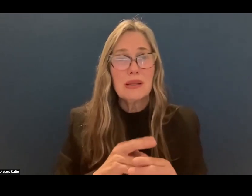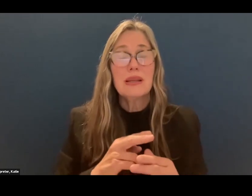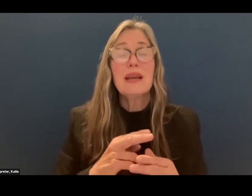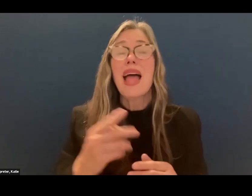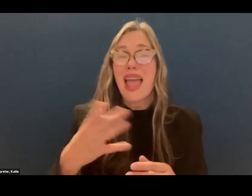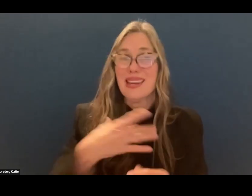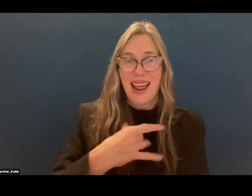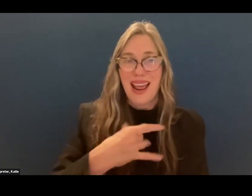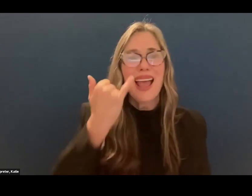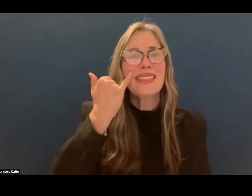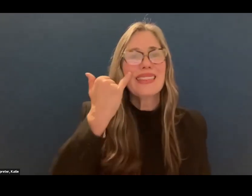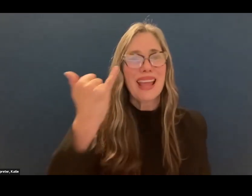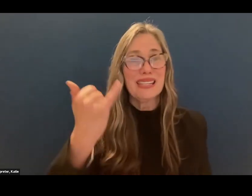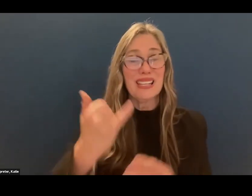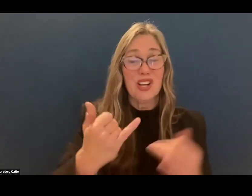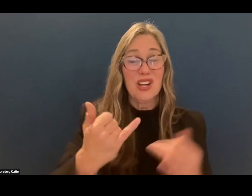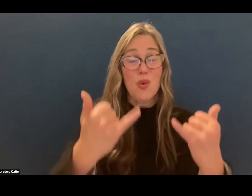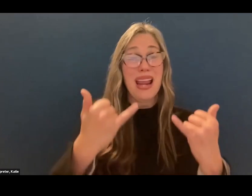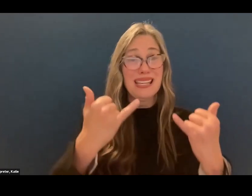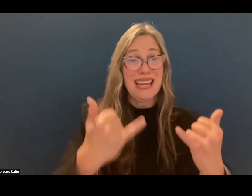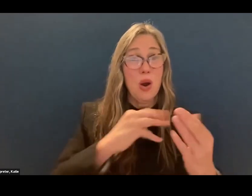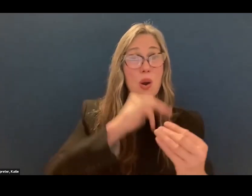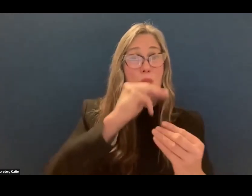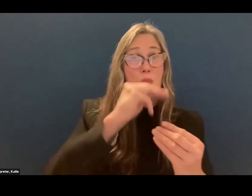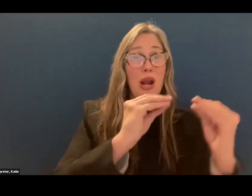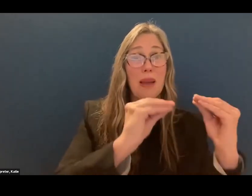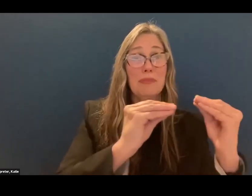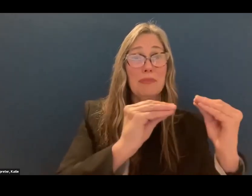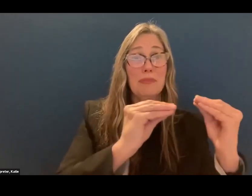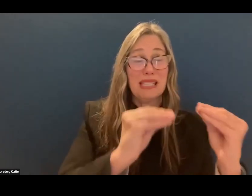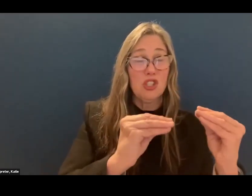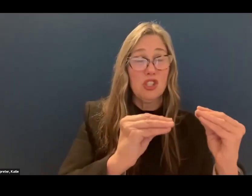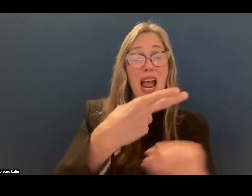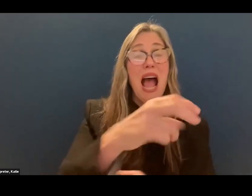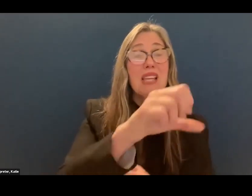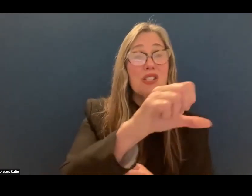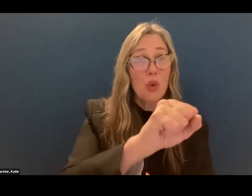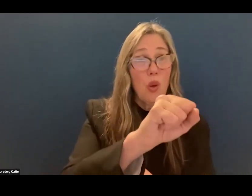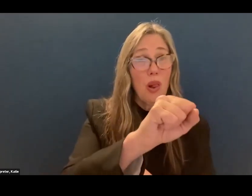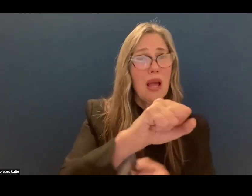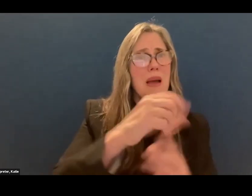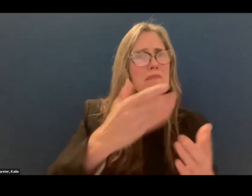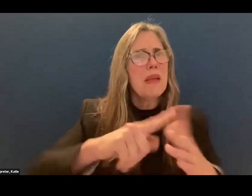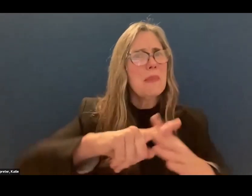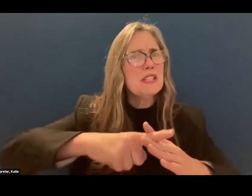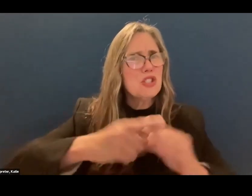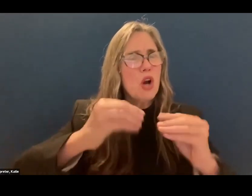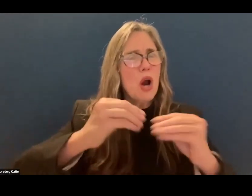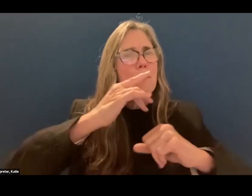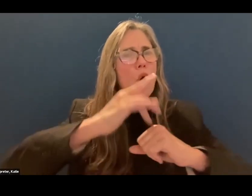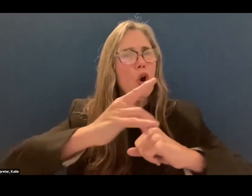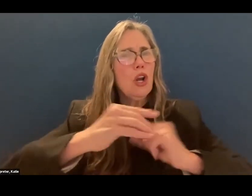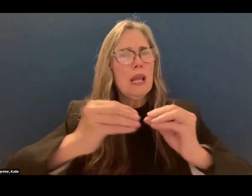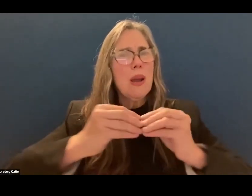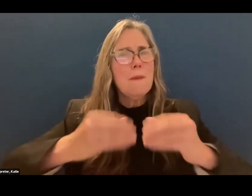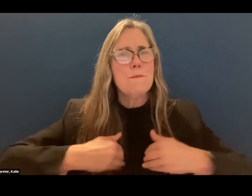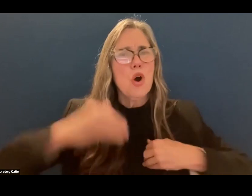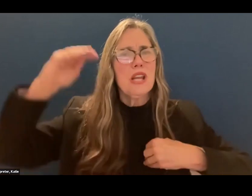It's something that I would be very supportive of us talking about in the future. But